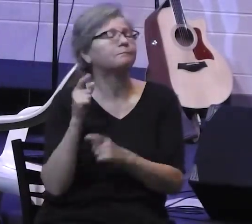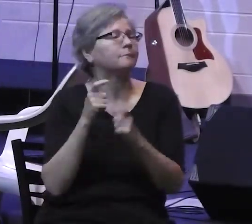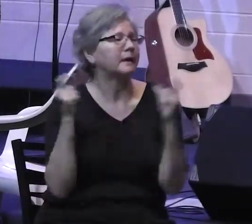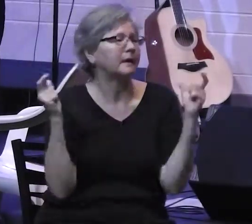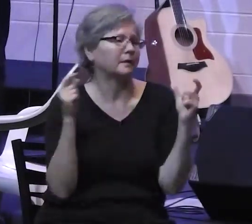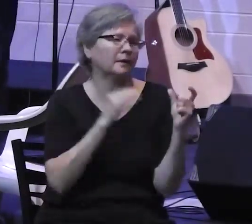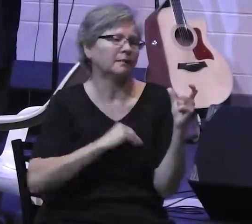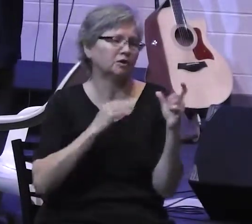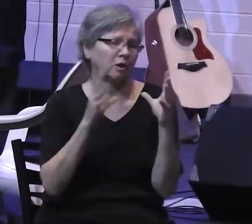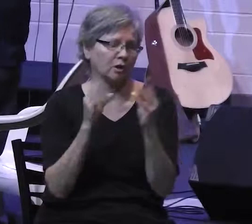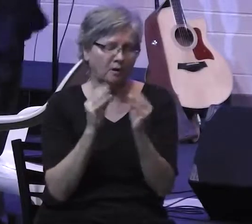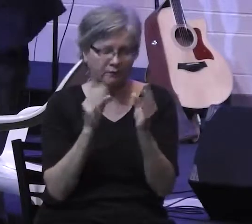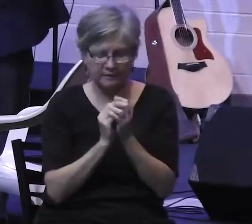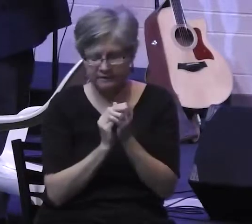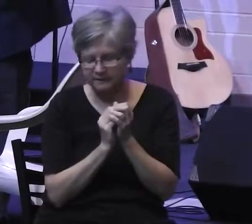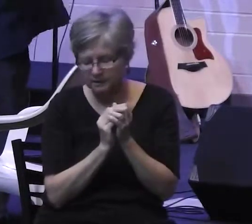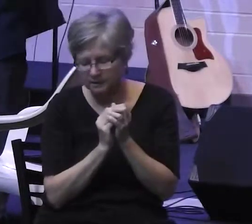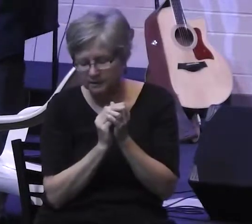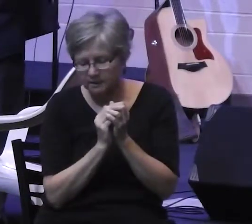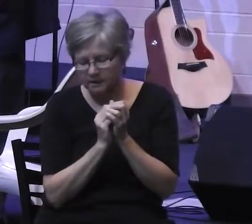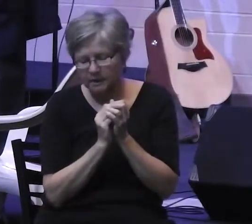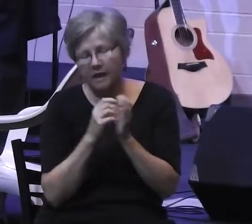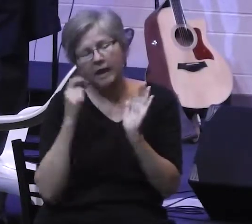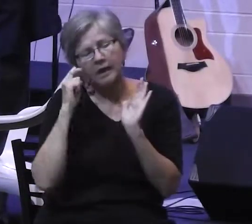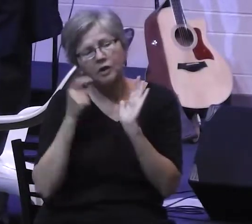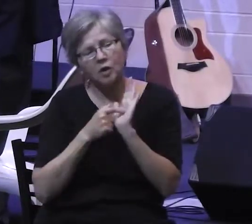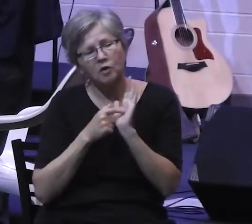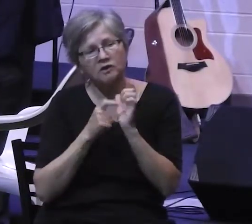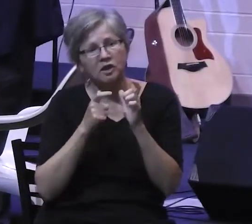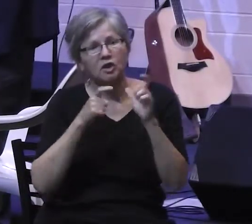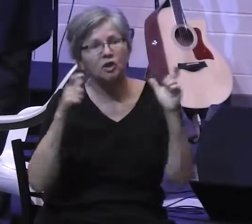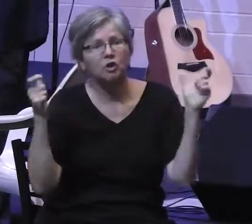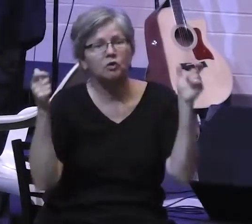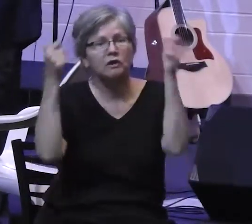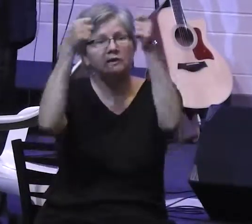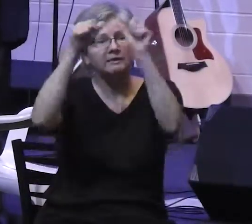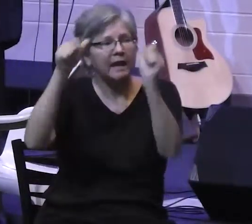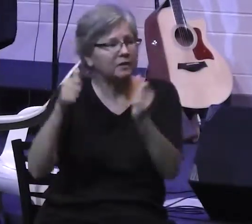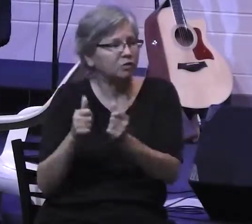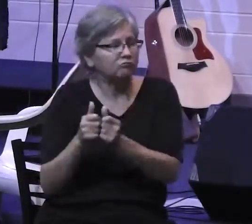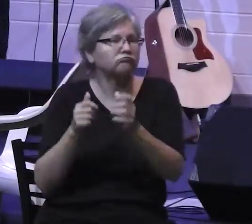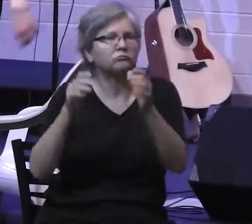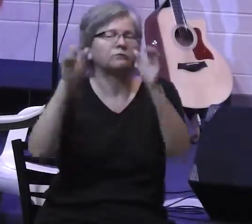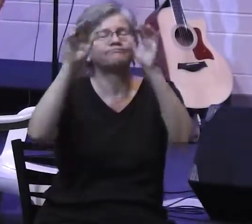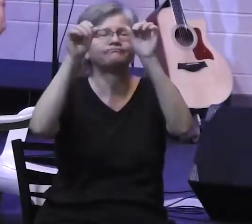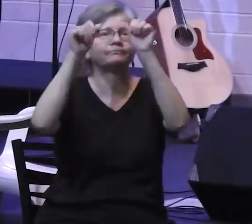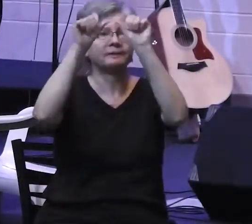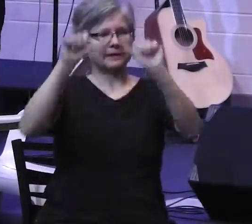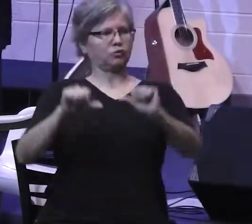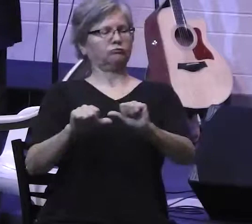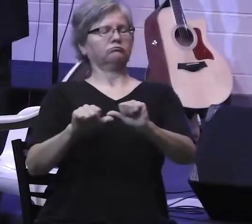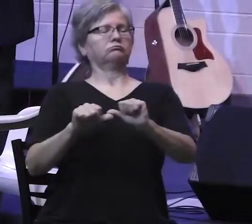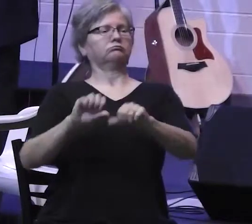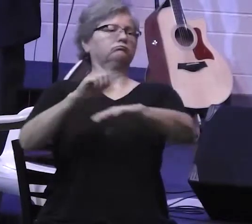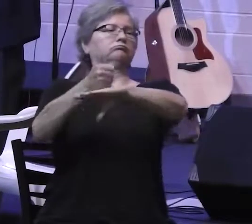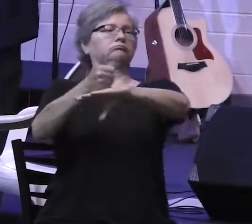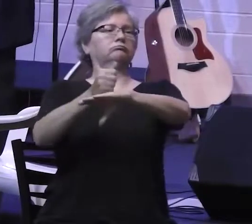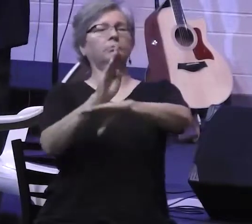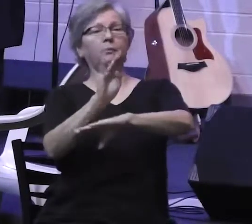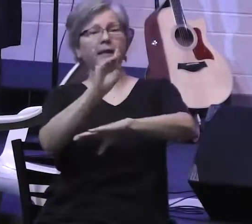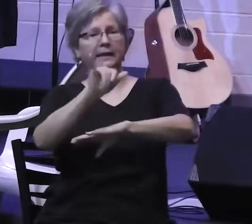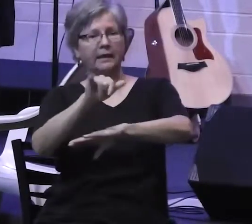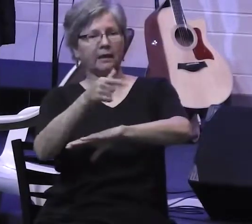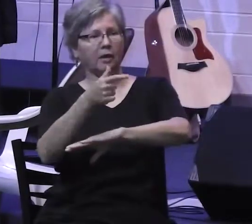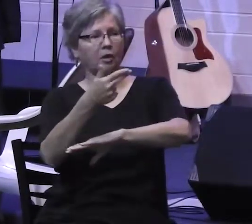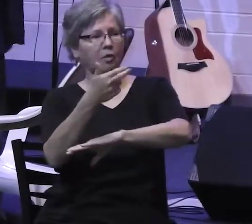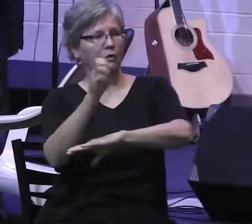this big camp in North Carolina, there's a huge statue of Billy Graham preaching the gospel. And it turns